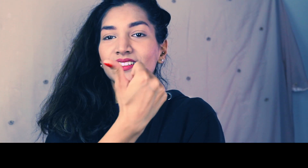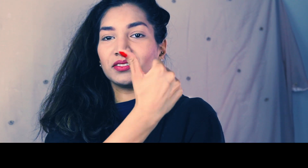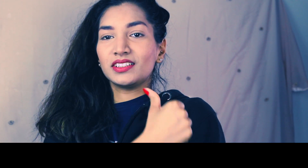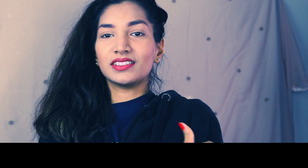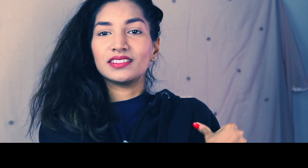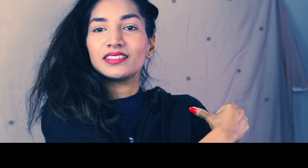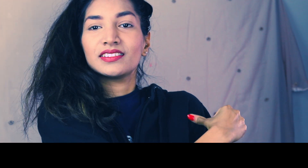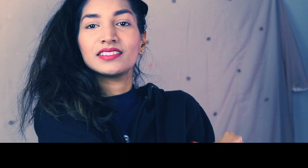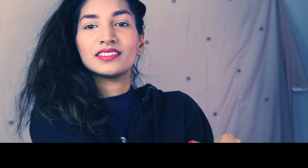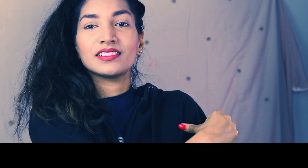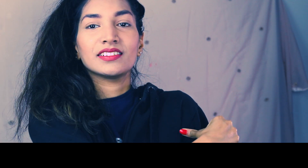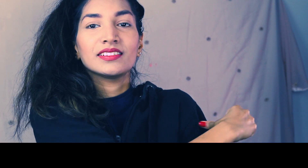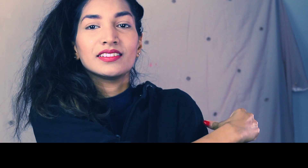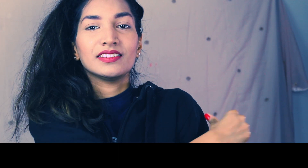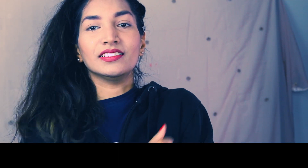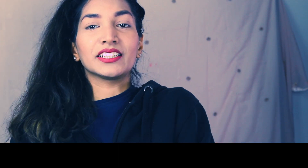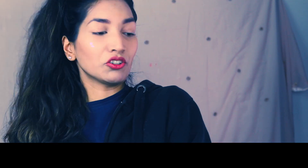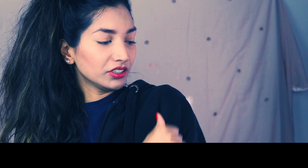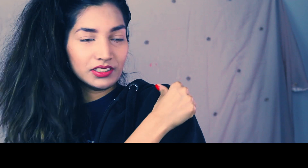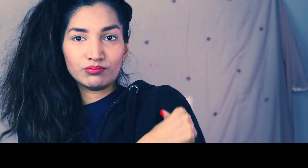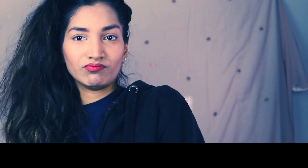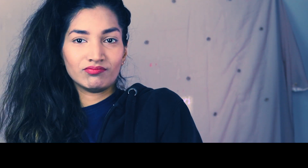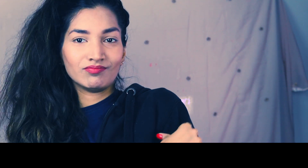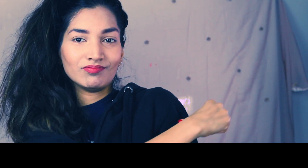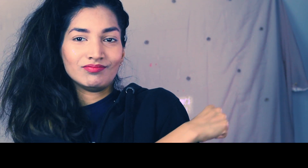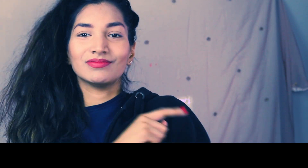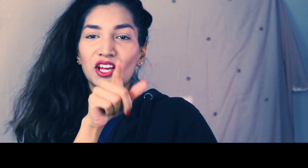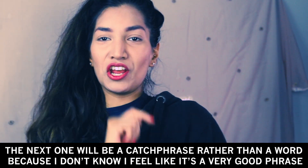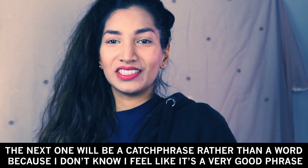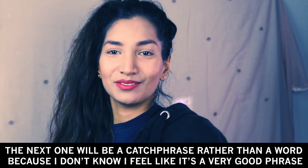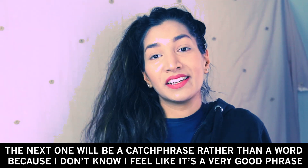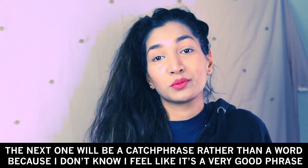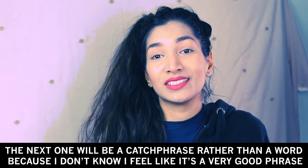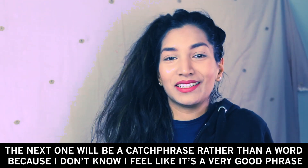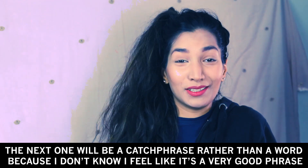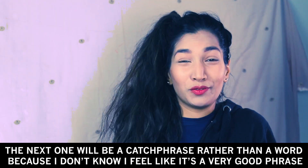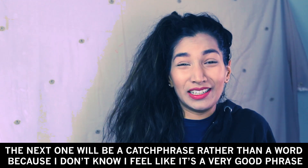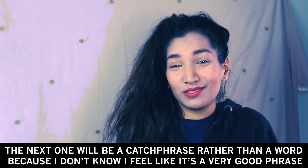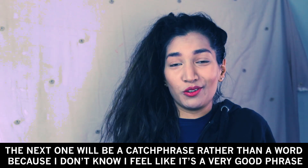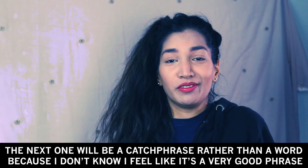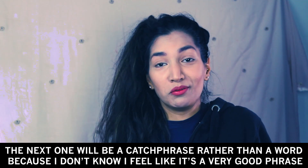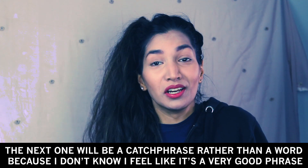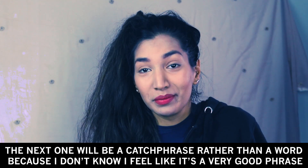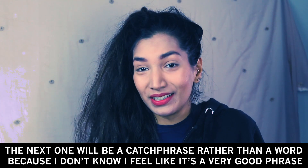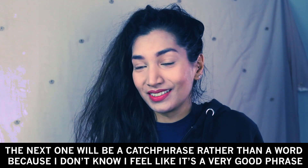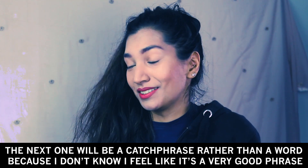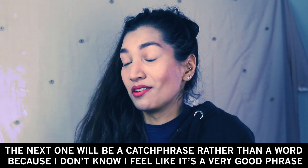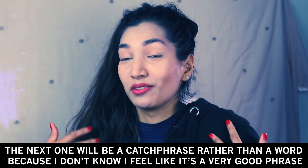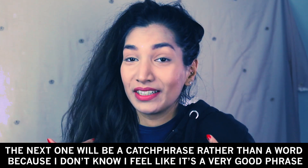So do this. Like a cross. Nurse. The next one is a catchphrase rather than a word, because I don't know, I feel like